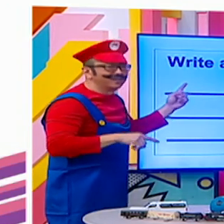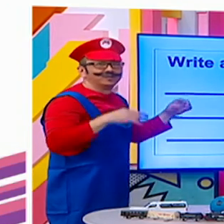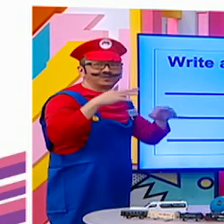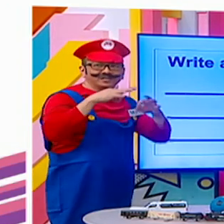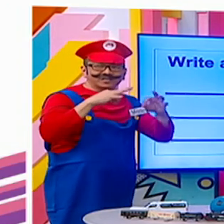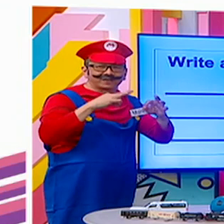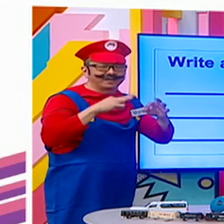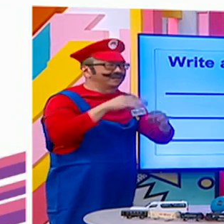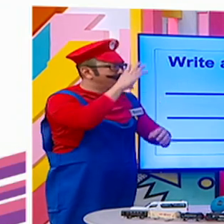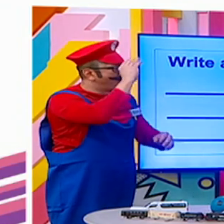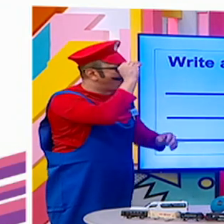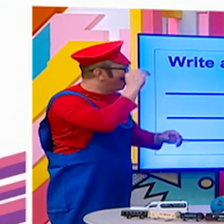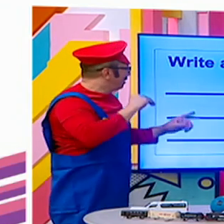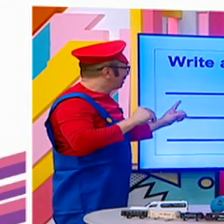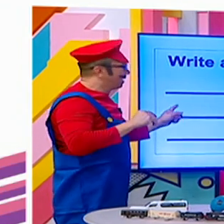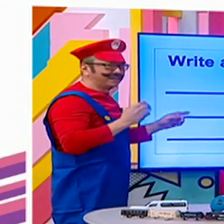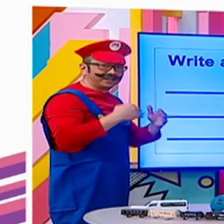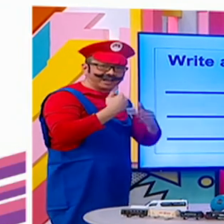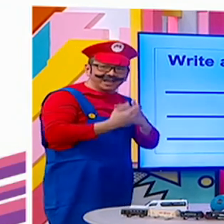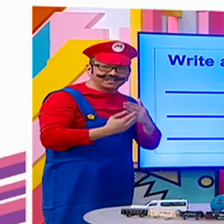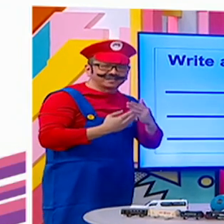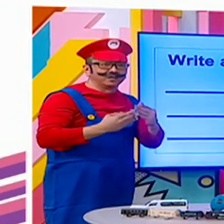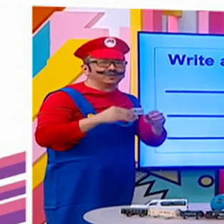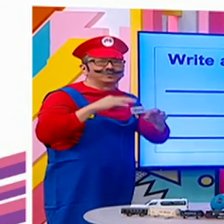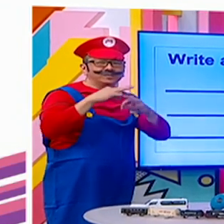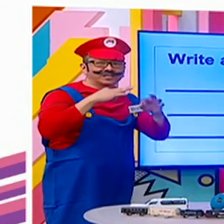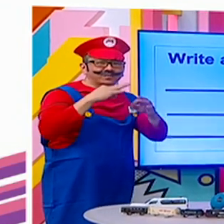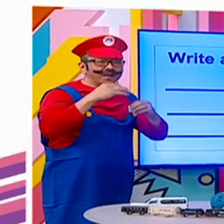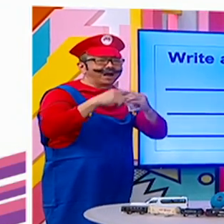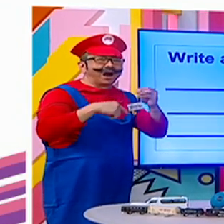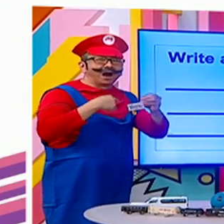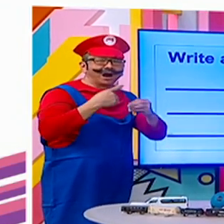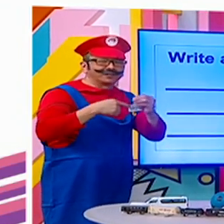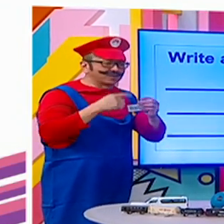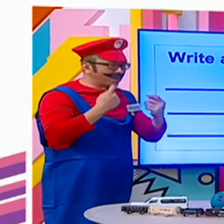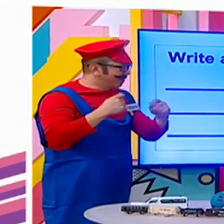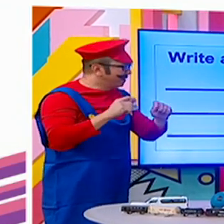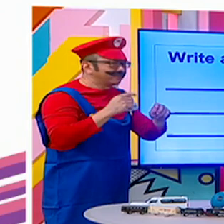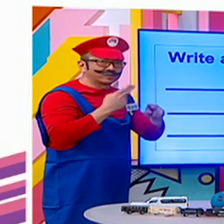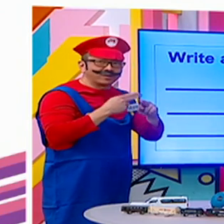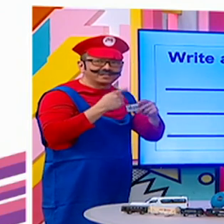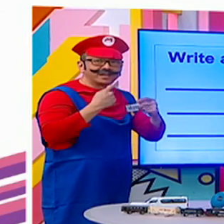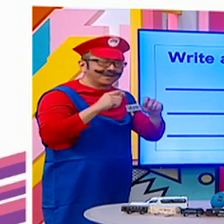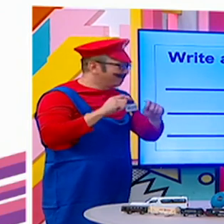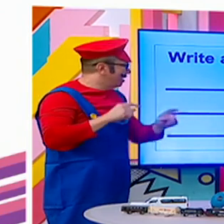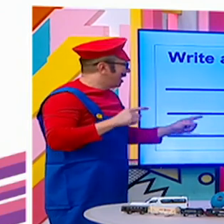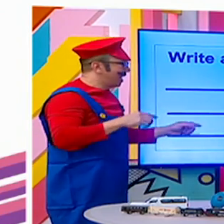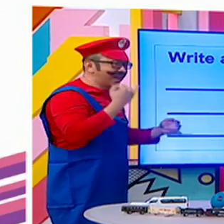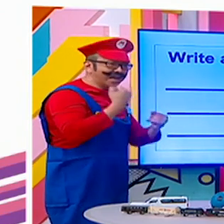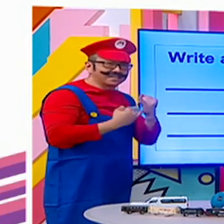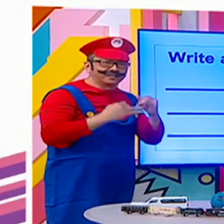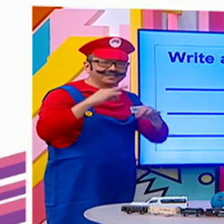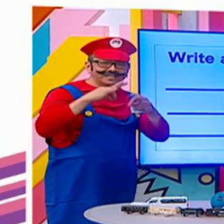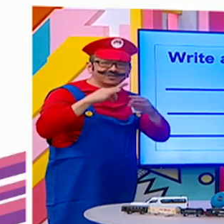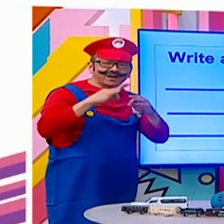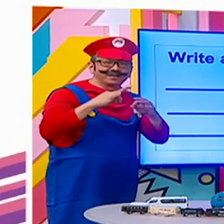One, to describe the boy. The next, to describe a toy, the toy's name. And